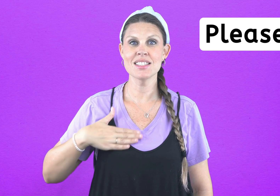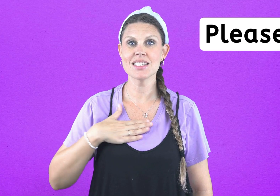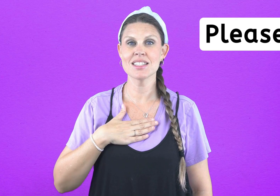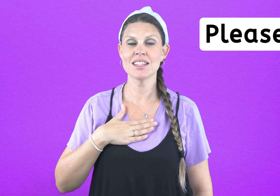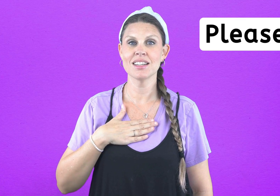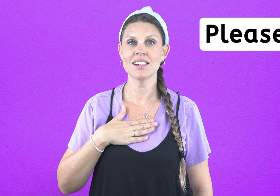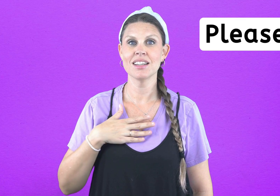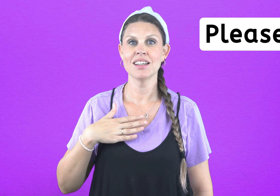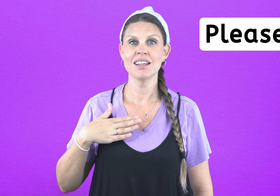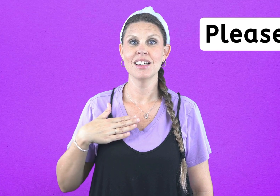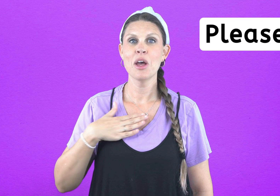please,